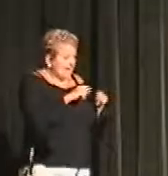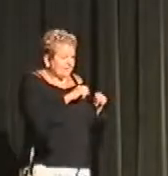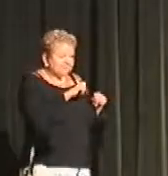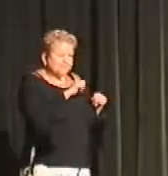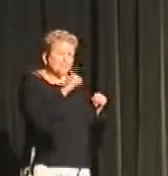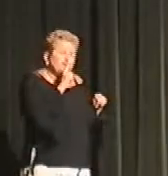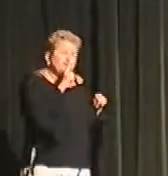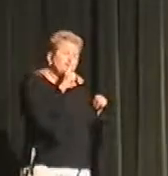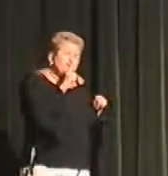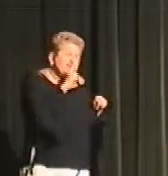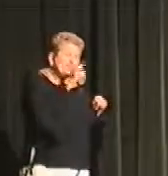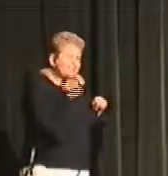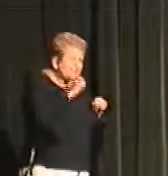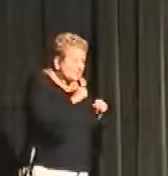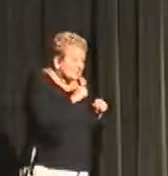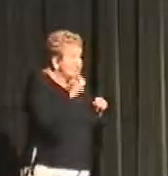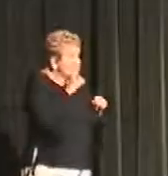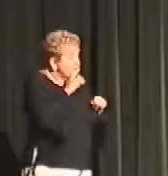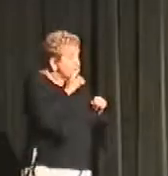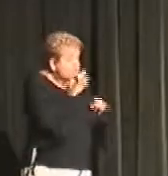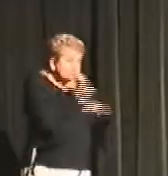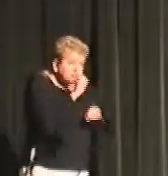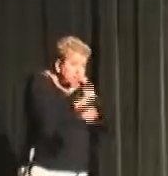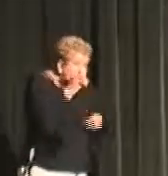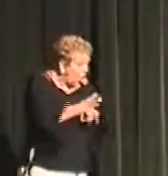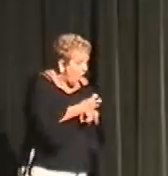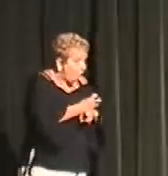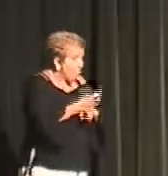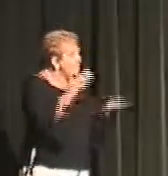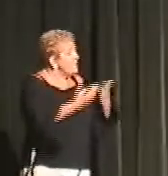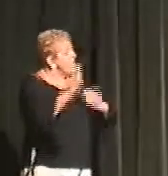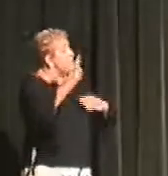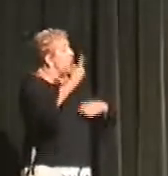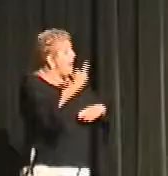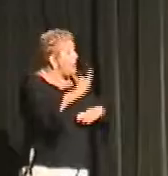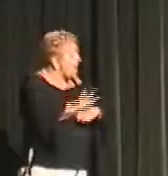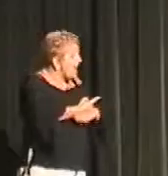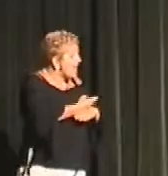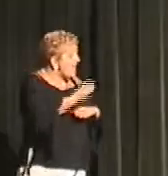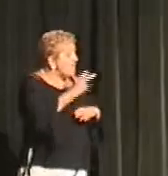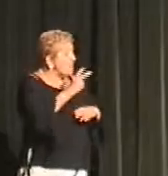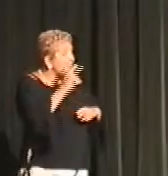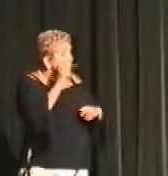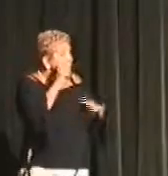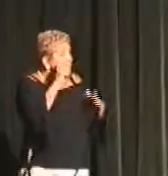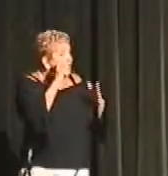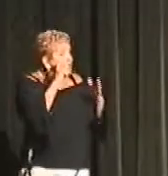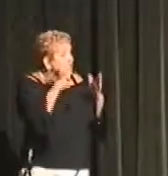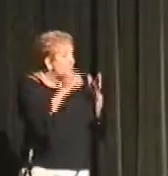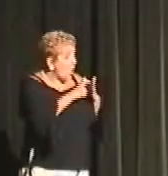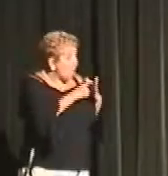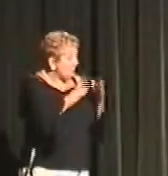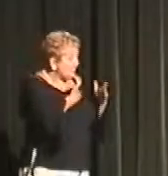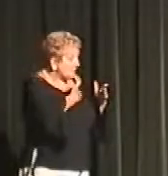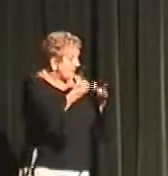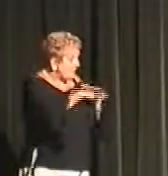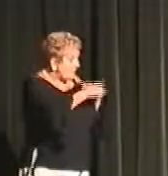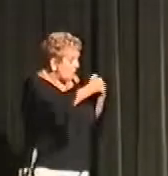hard, maybe one day when I'm walking down the street and I happen to look at myself in one of those storefront windows, which is about the